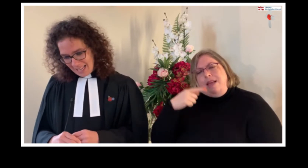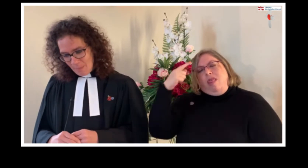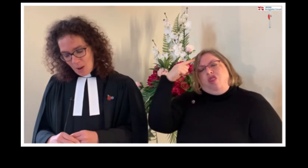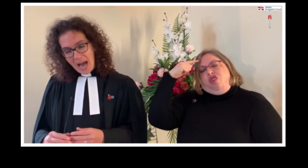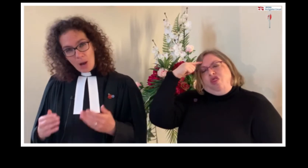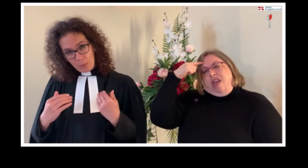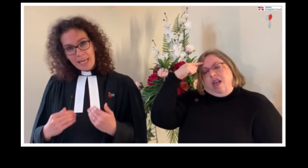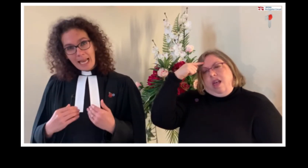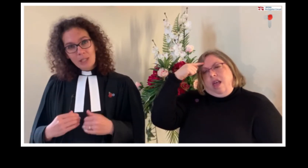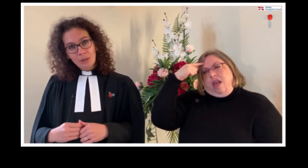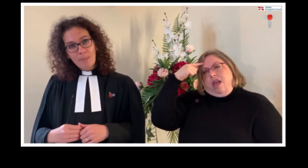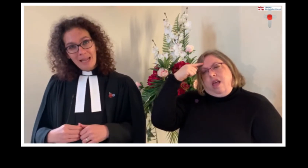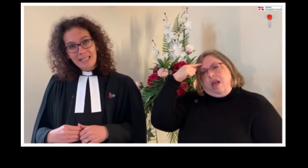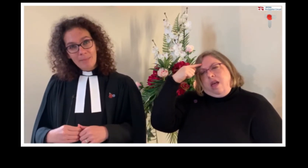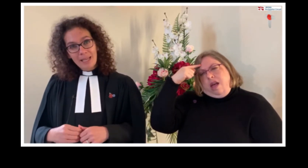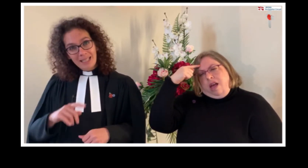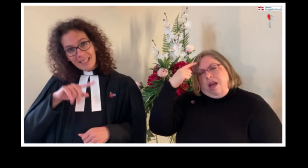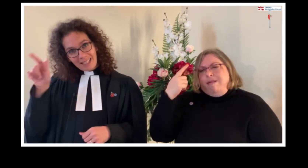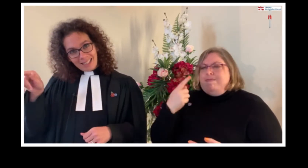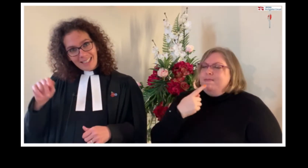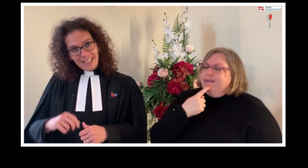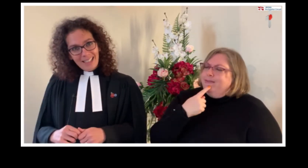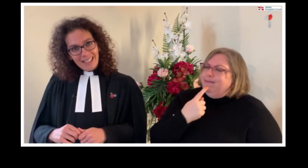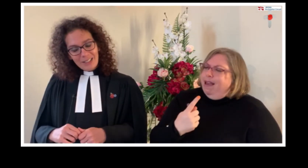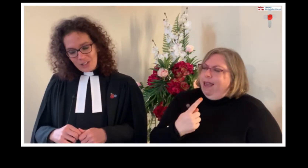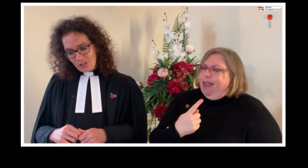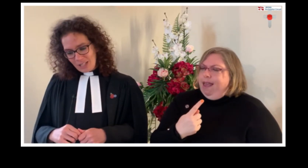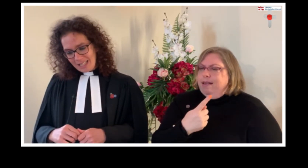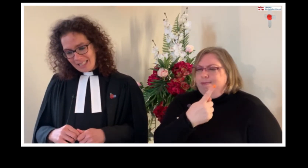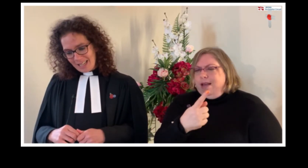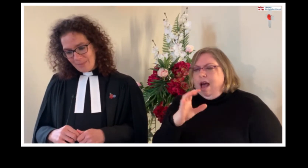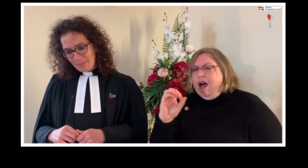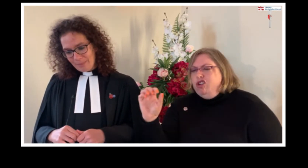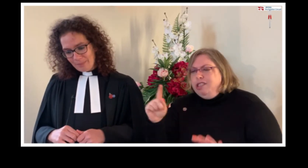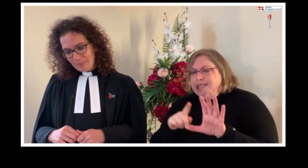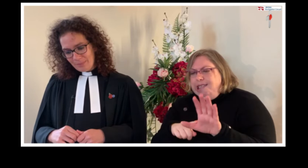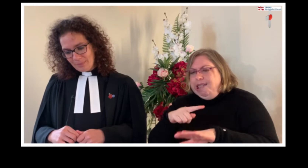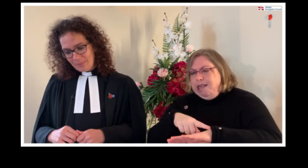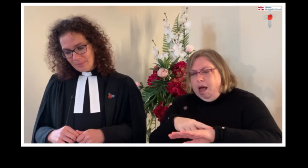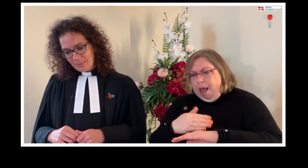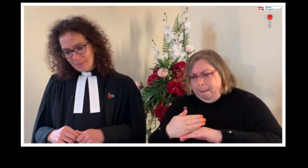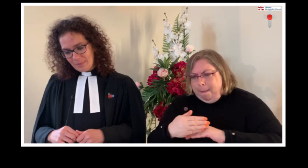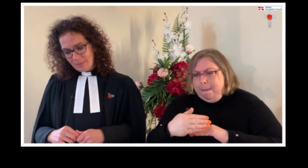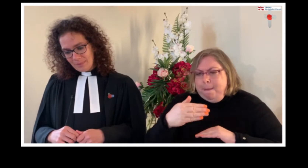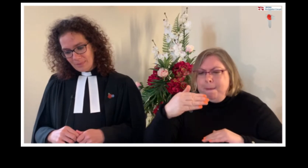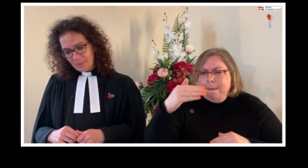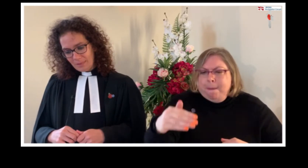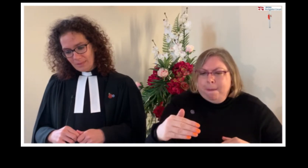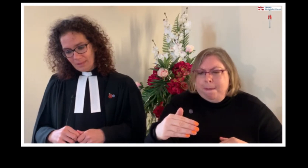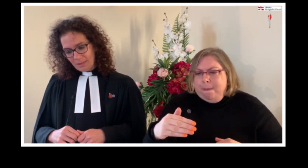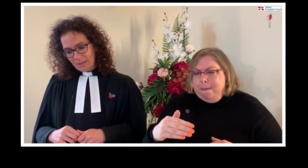say about how we handled the pandemic in 100 years' time?